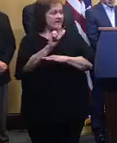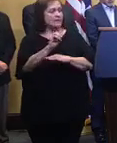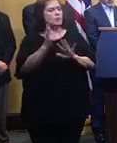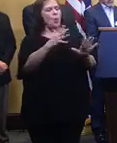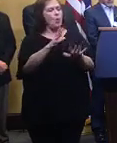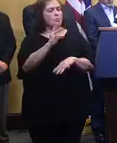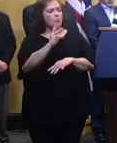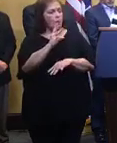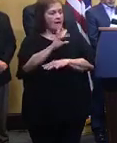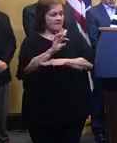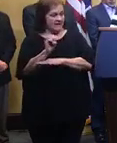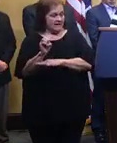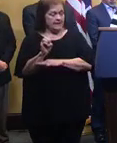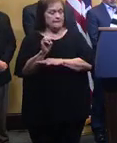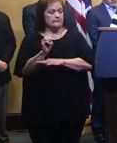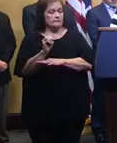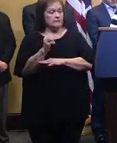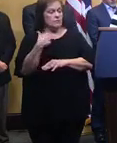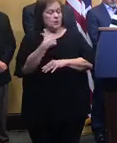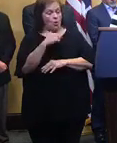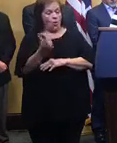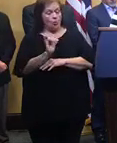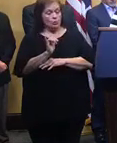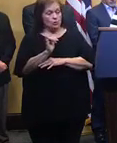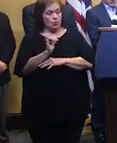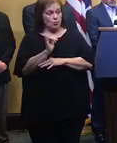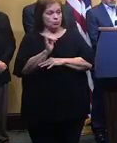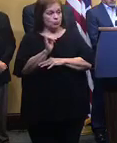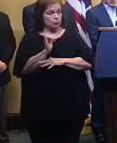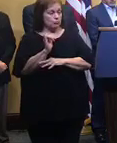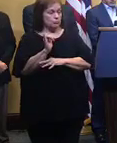looking at, internally, we're looking at